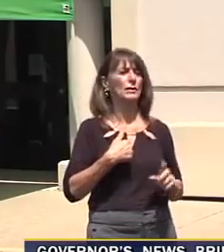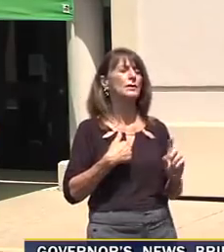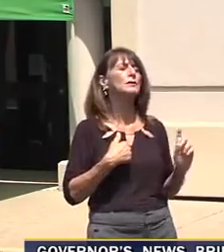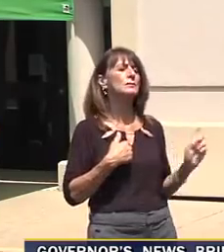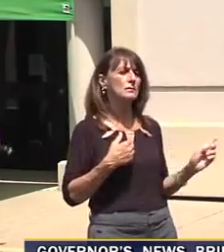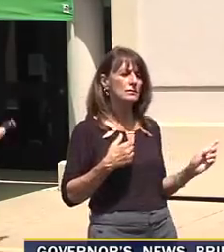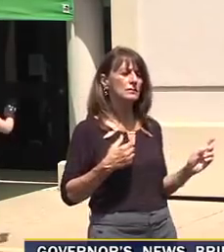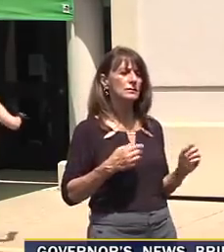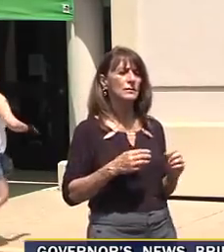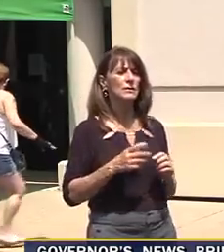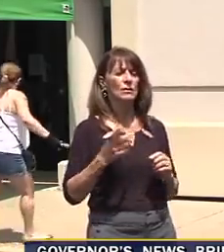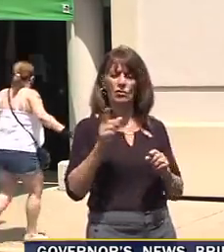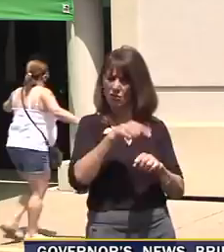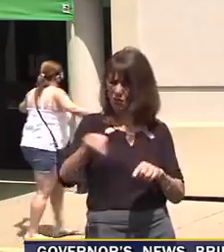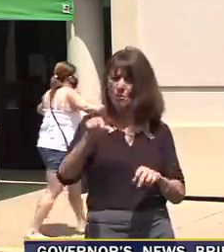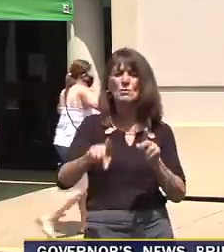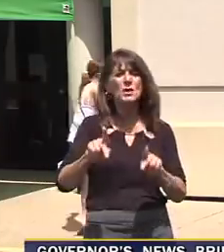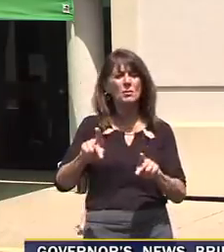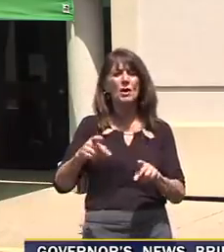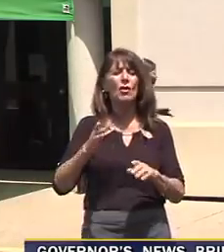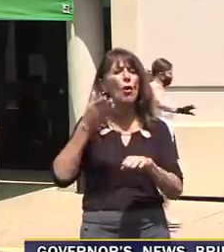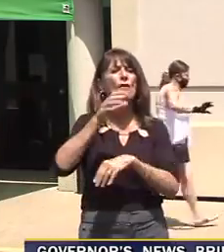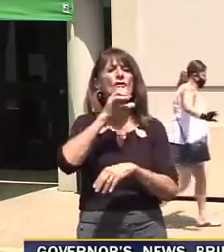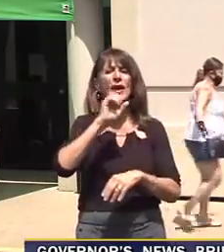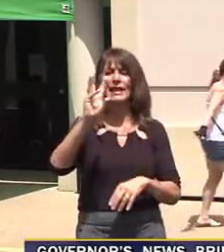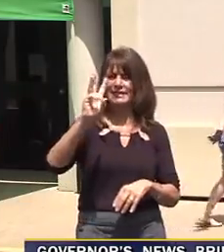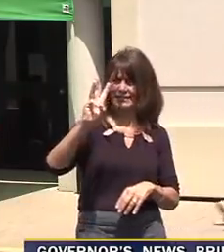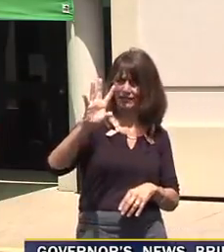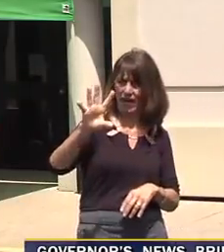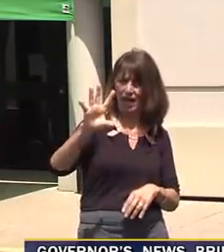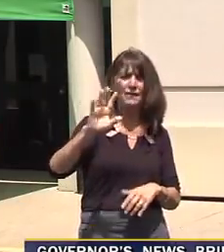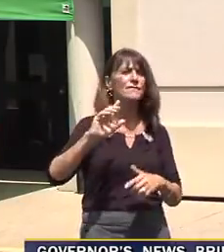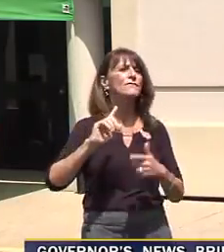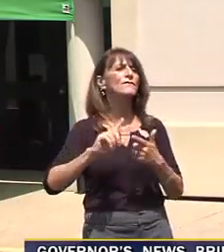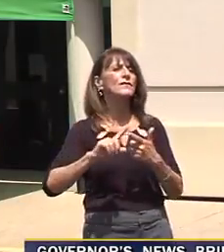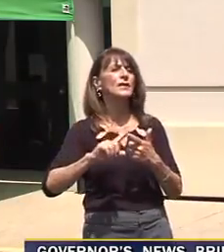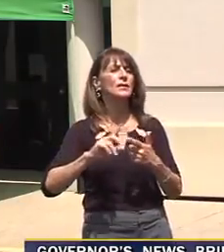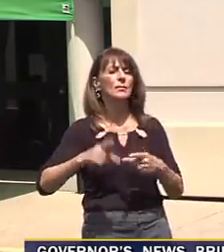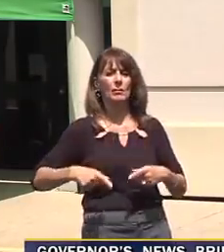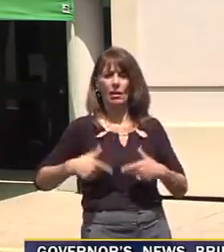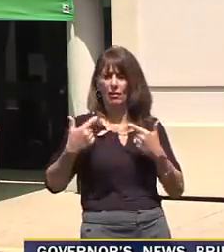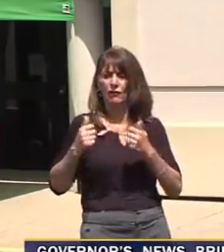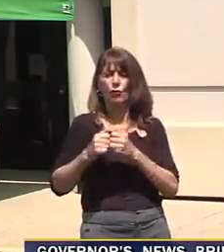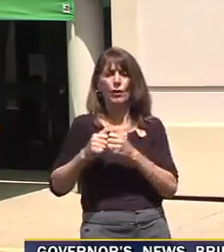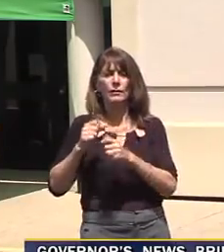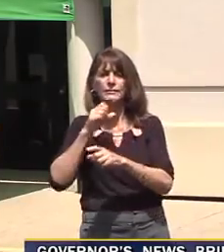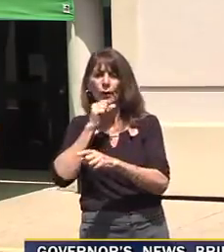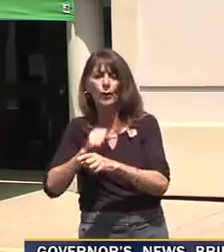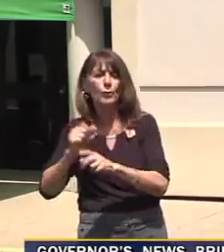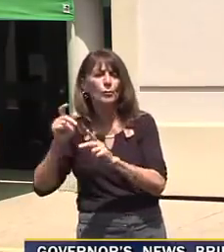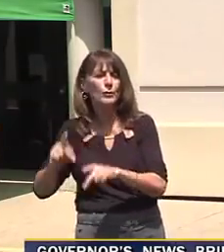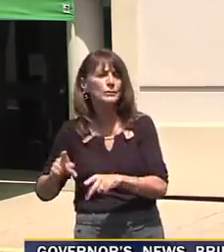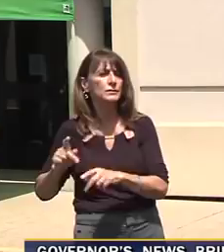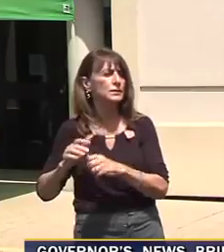now we have an exemption for them. Certainly people over the age of 65, people living with somebody there.